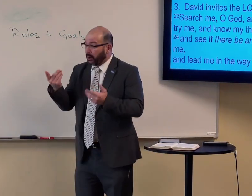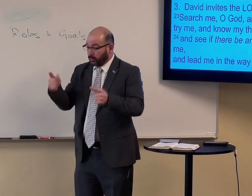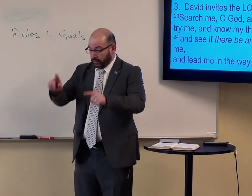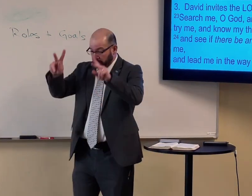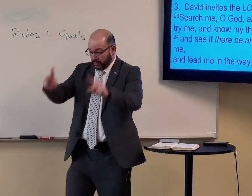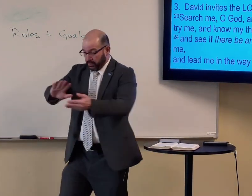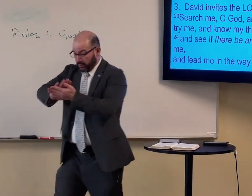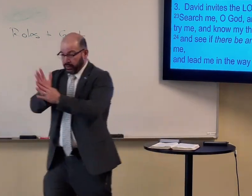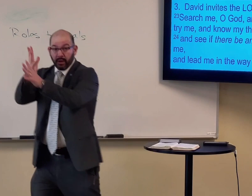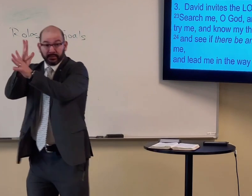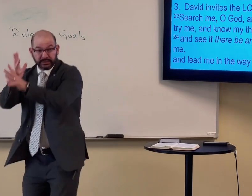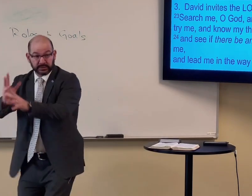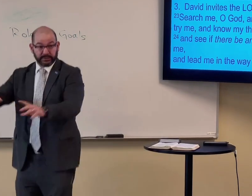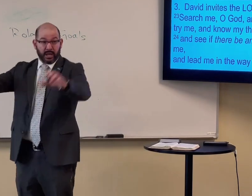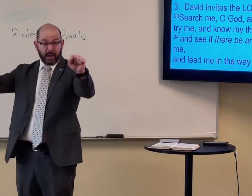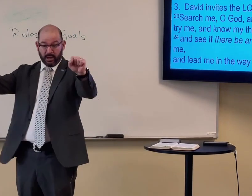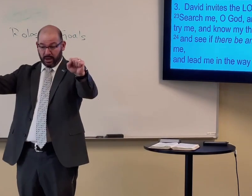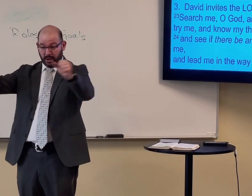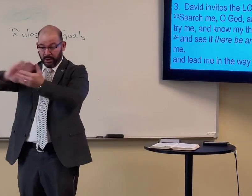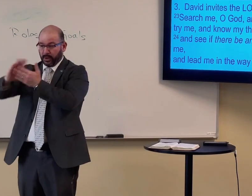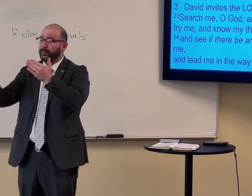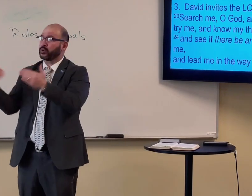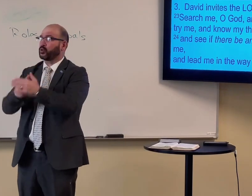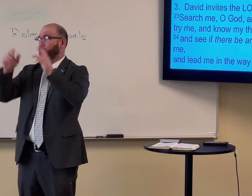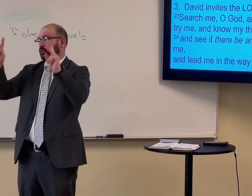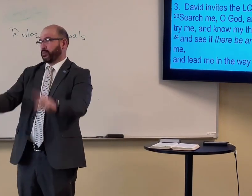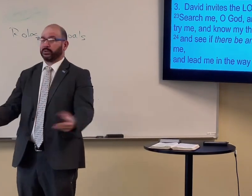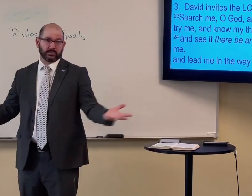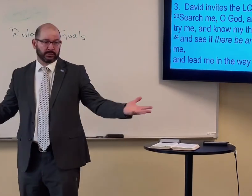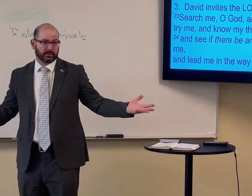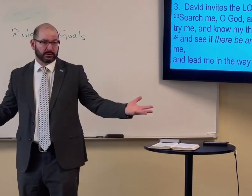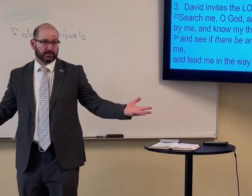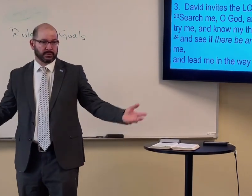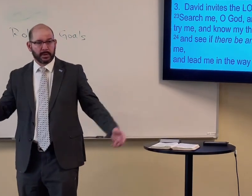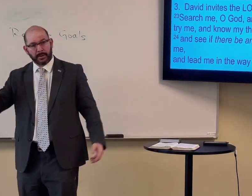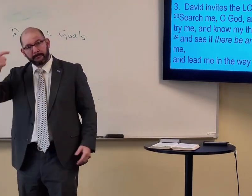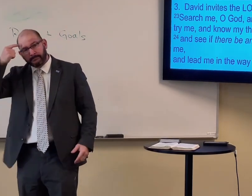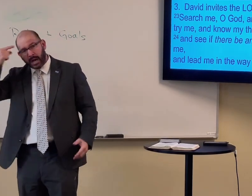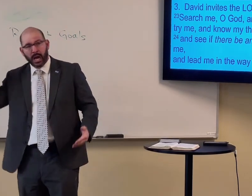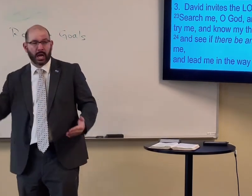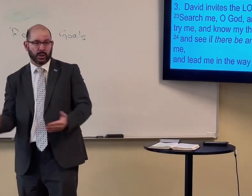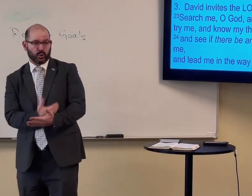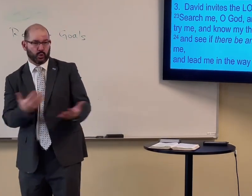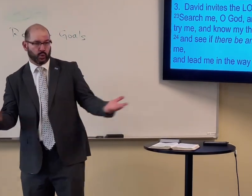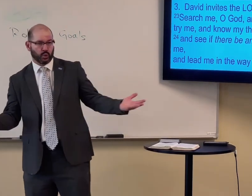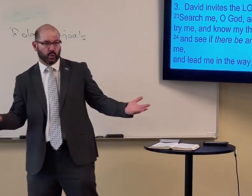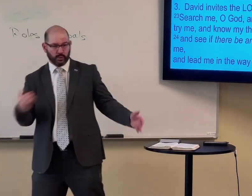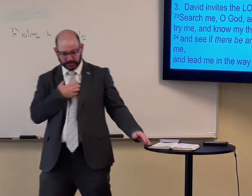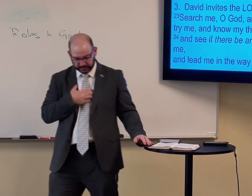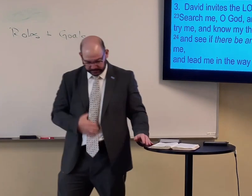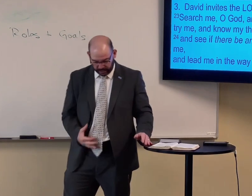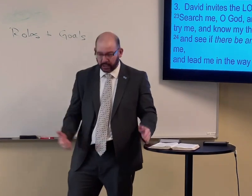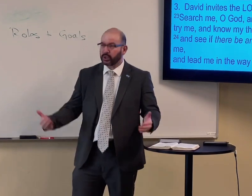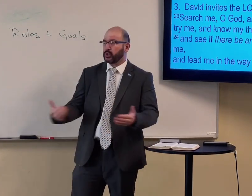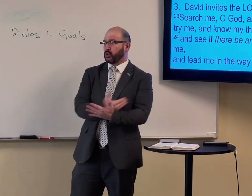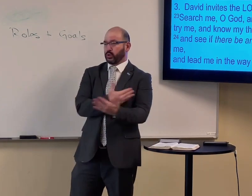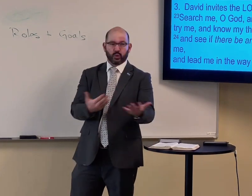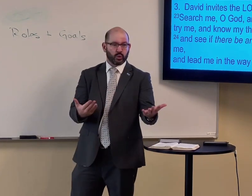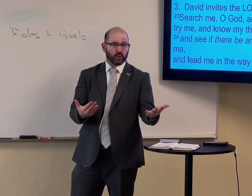Do you thank God for your salvation? That you're a new person? You have a new mind, you have new